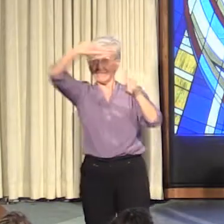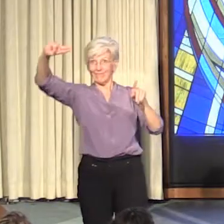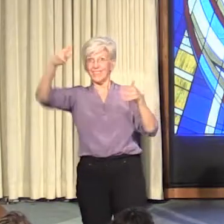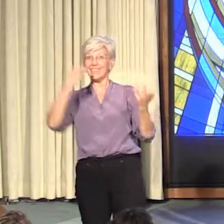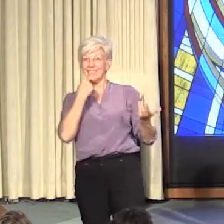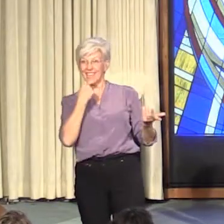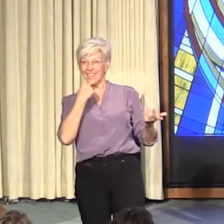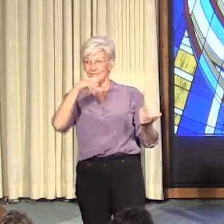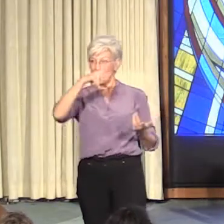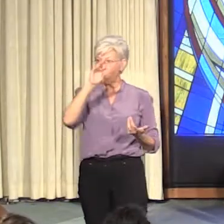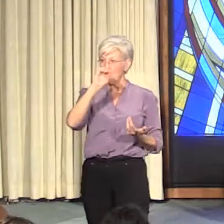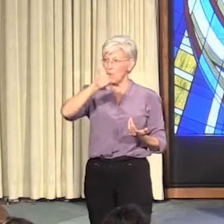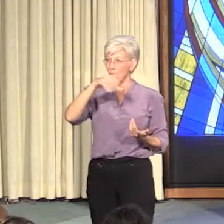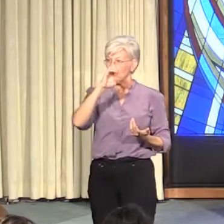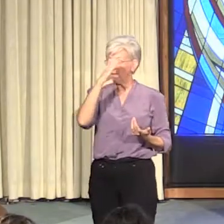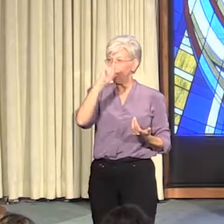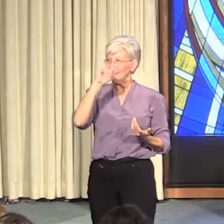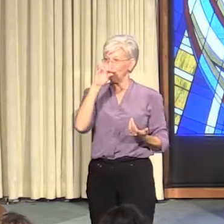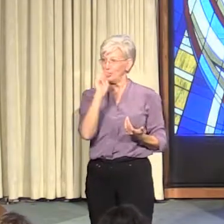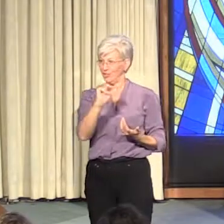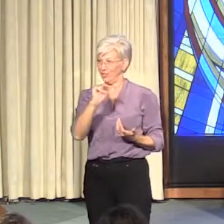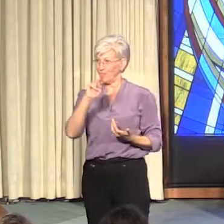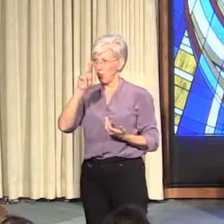room. Okay, I need to be in there today.